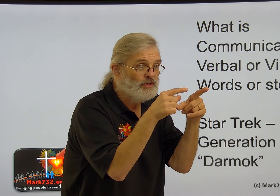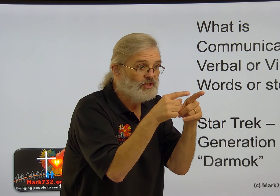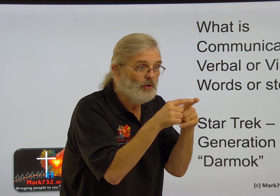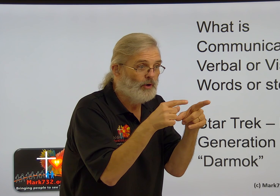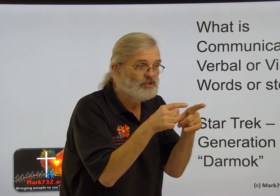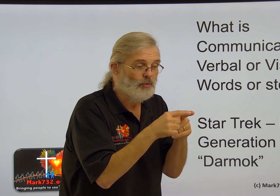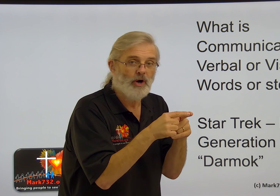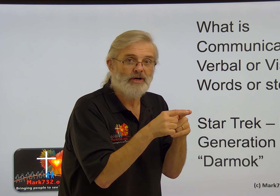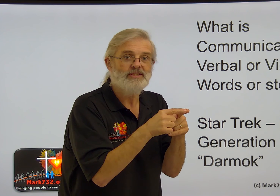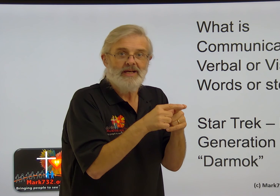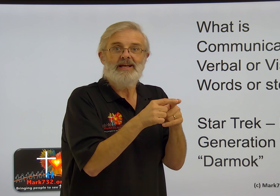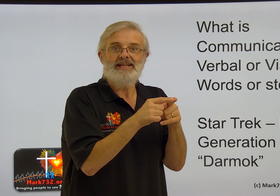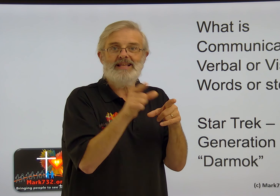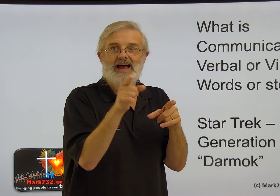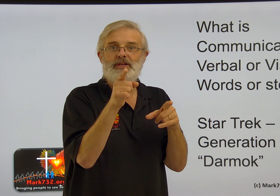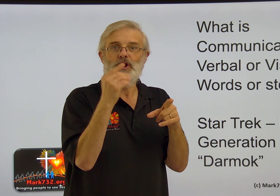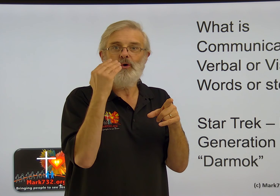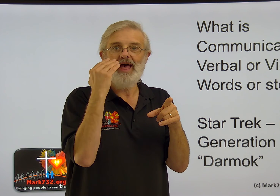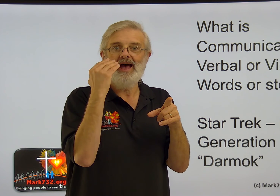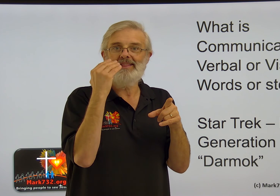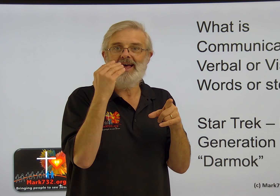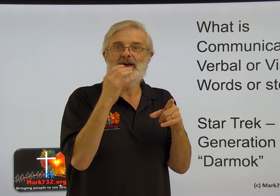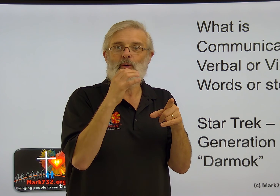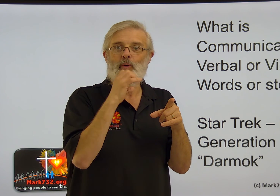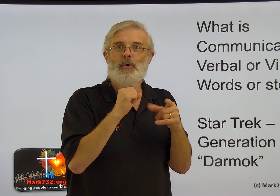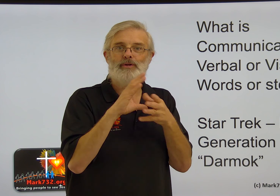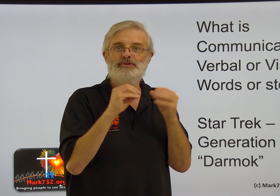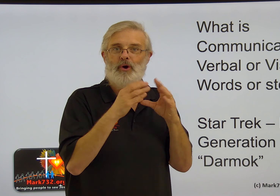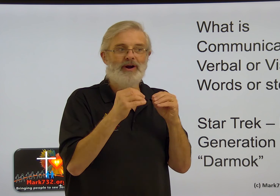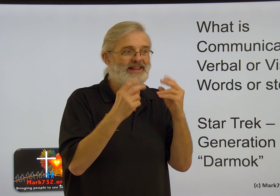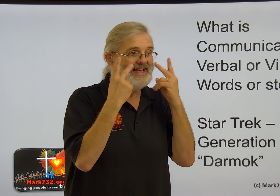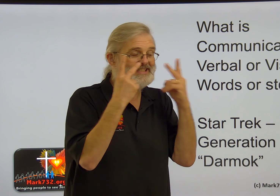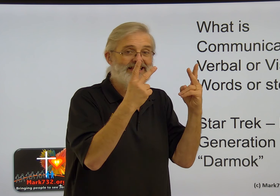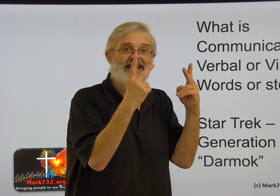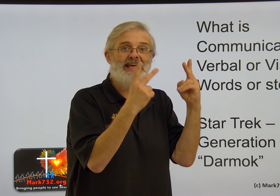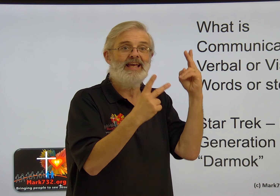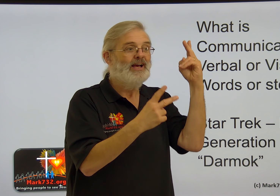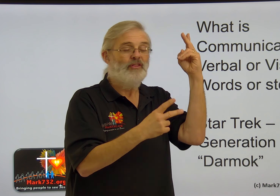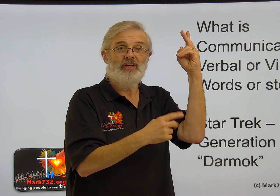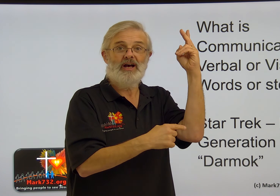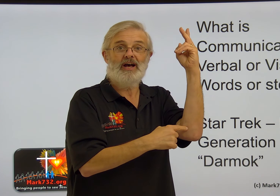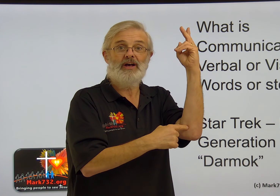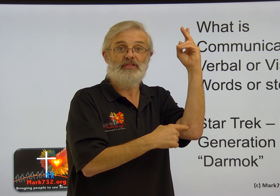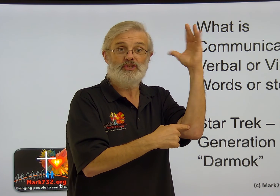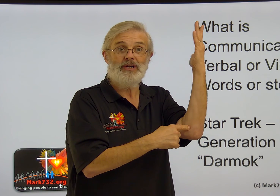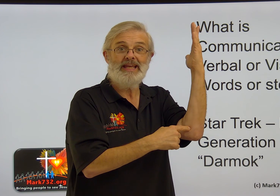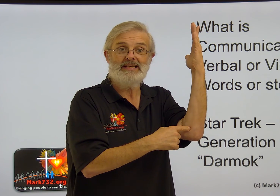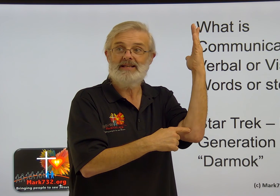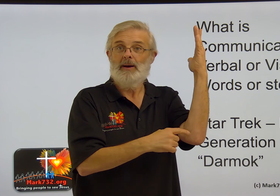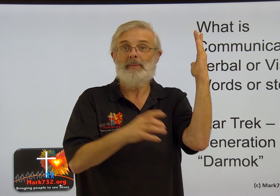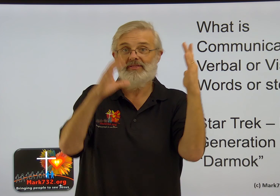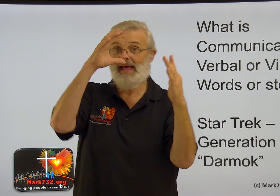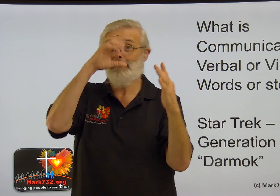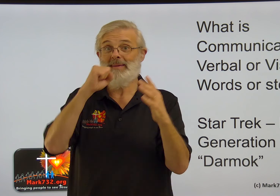the words. Is that, that old story, they see the trees, but they miss